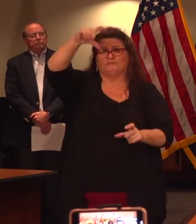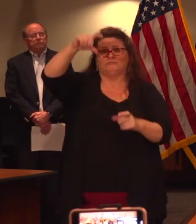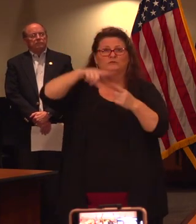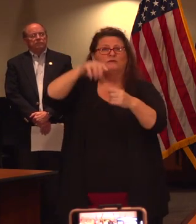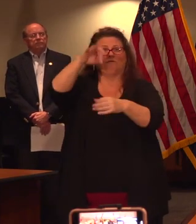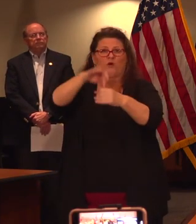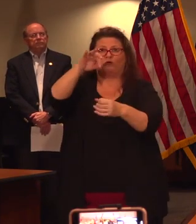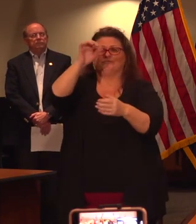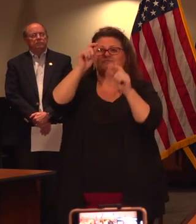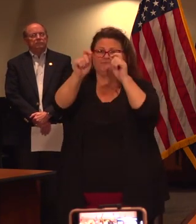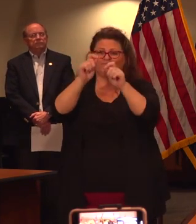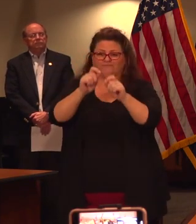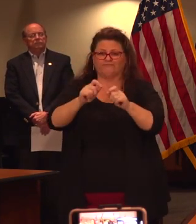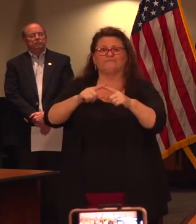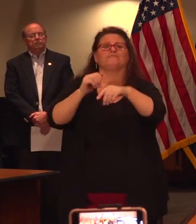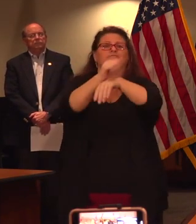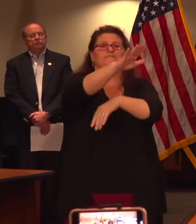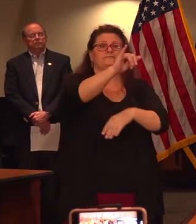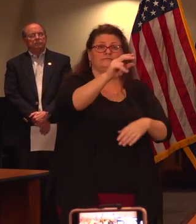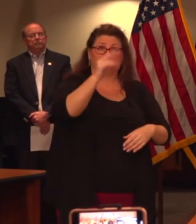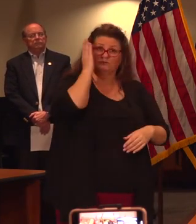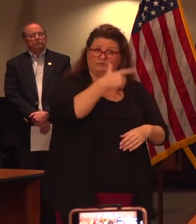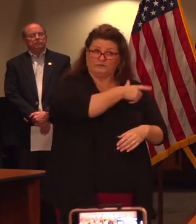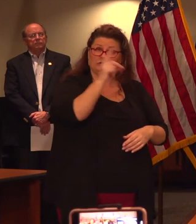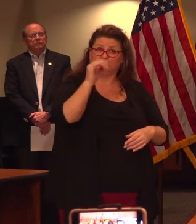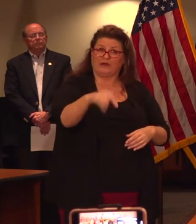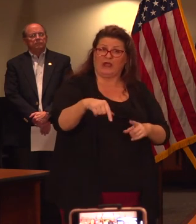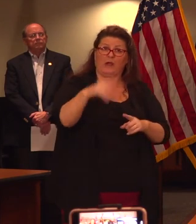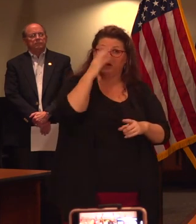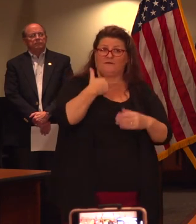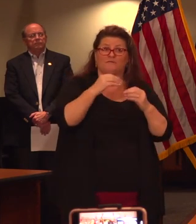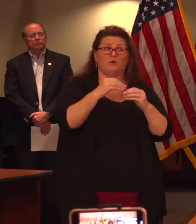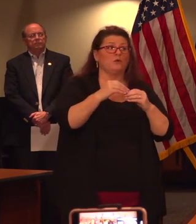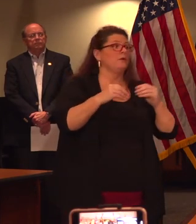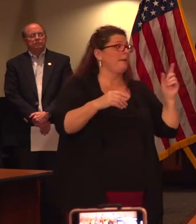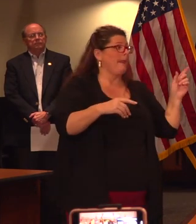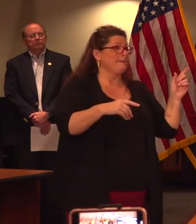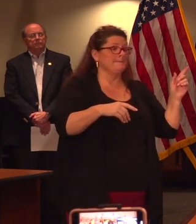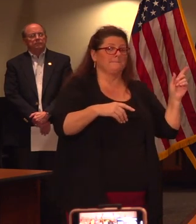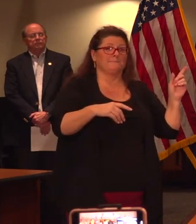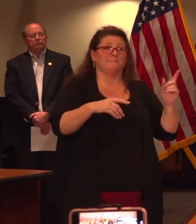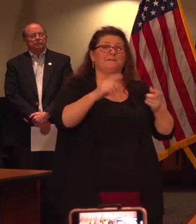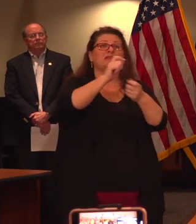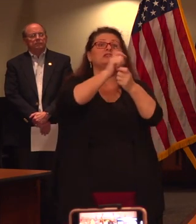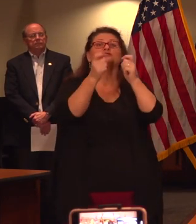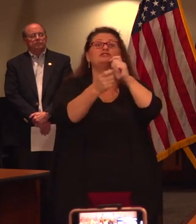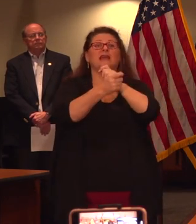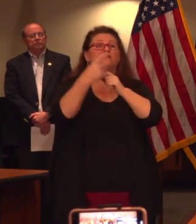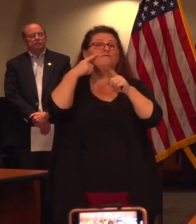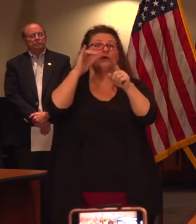have any plans to expand some of those options? Those changes as that would be required by